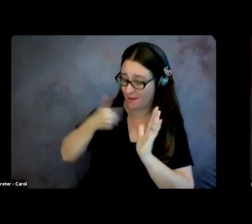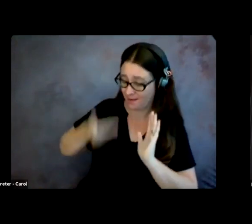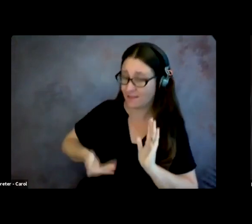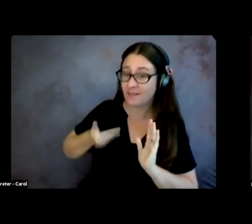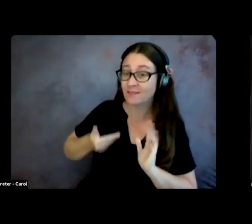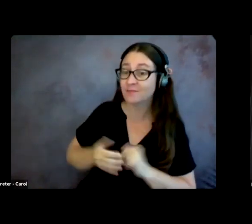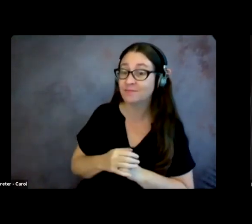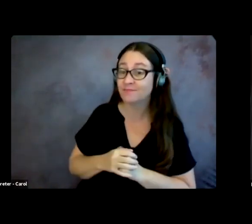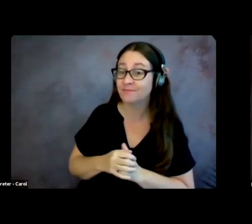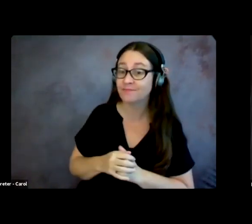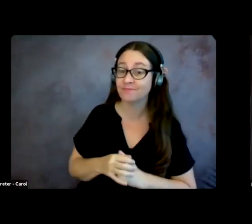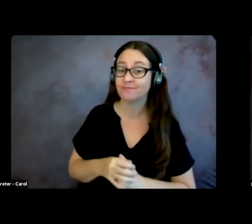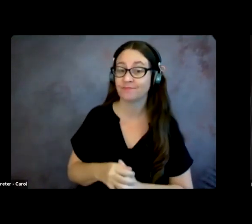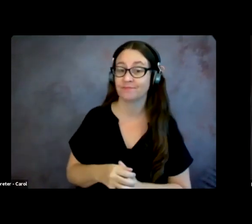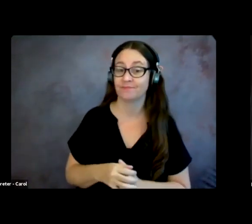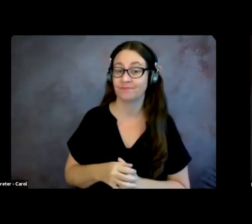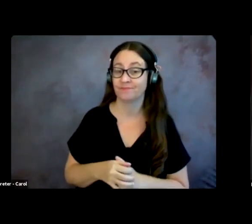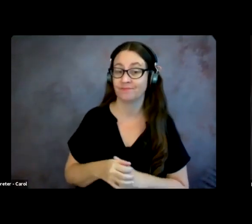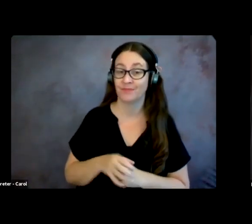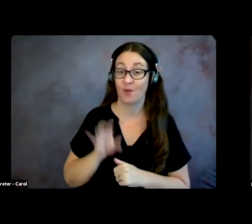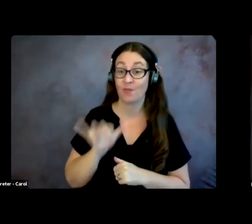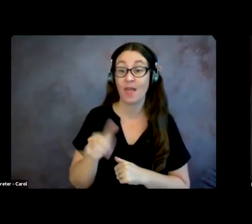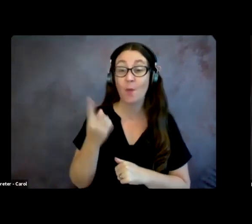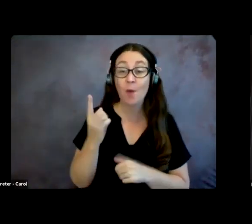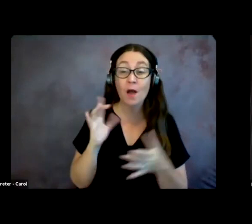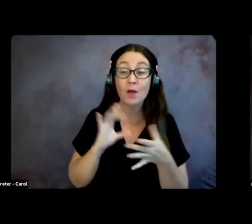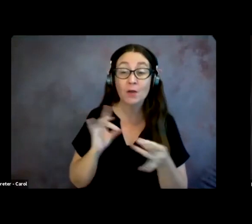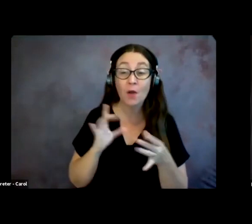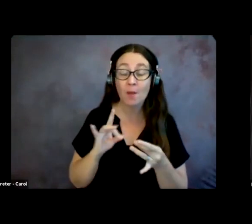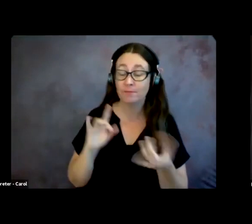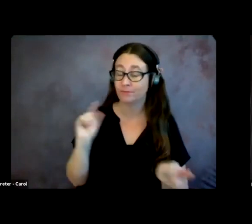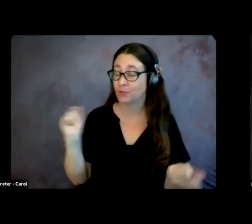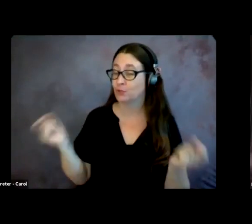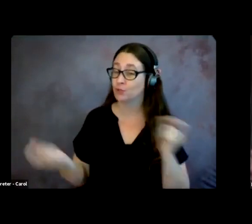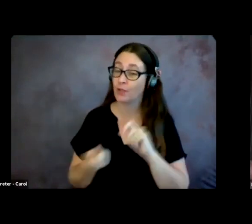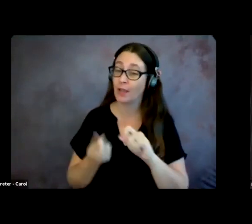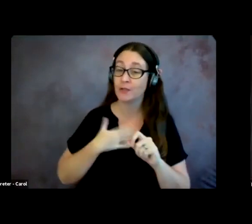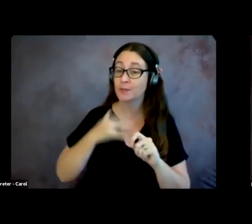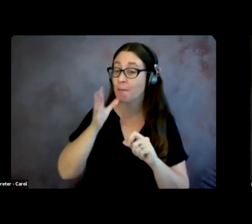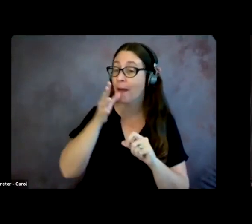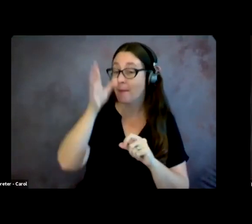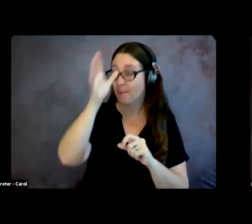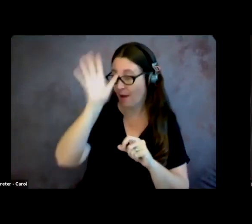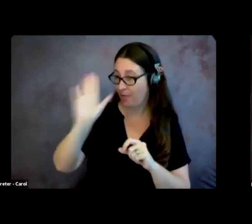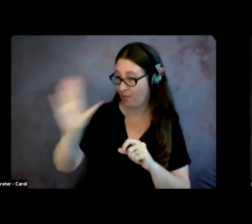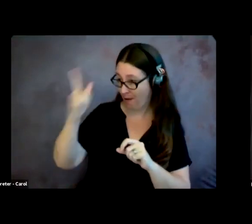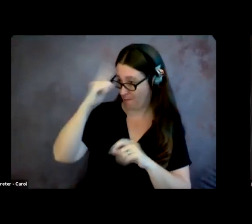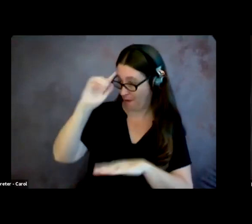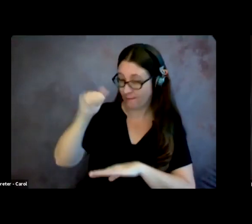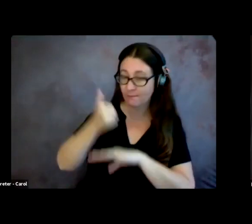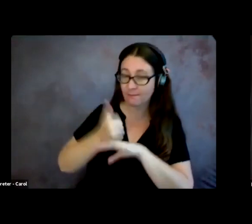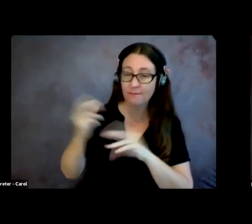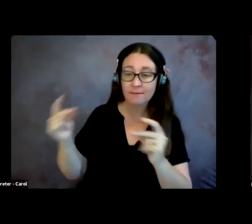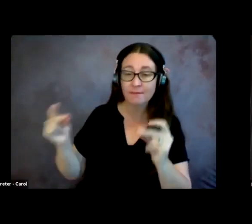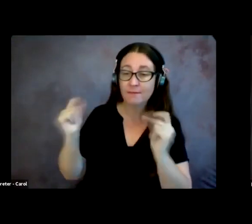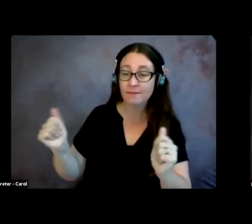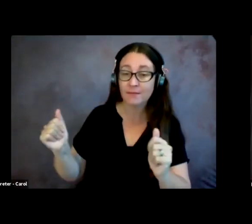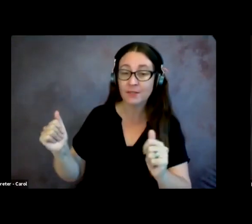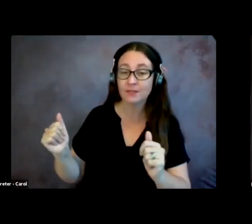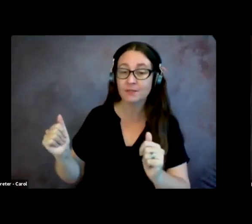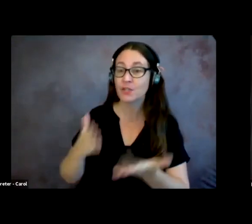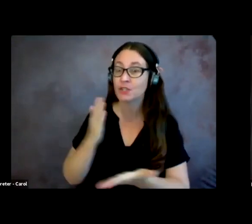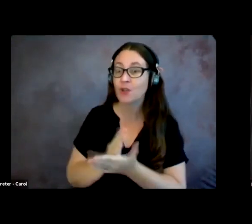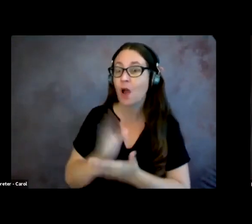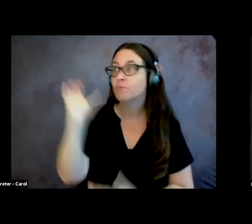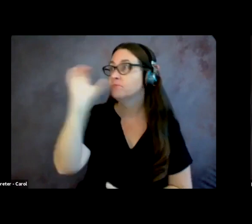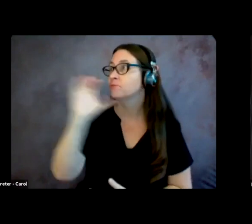That one comment changed my parents' mindset instantly. My parents stopped looking for answers